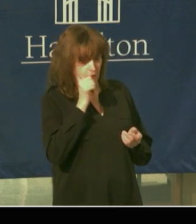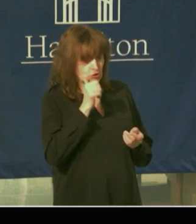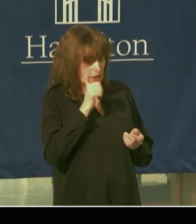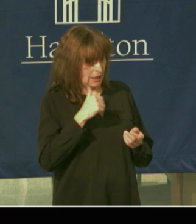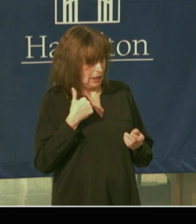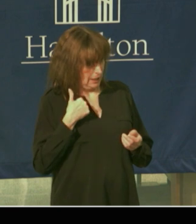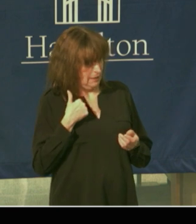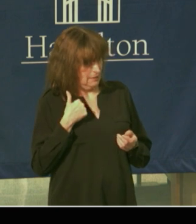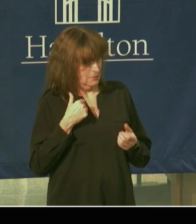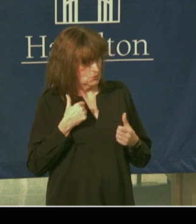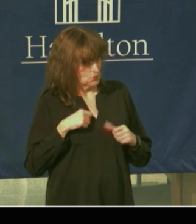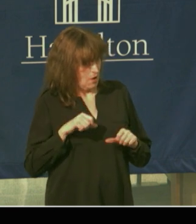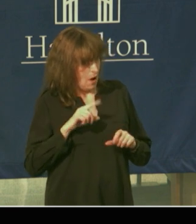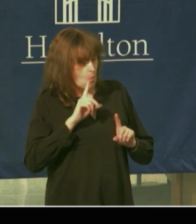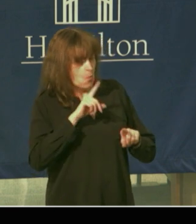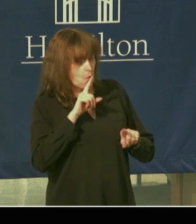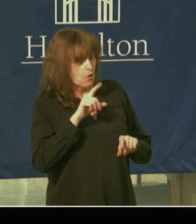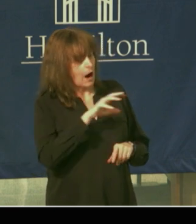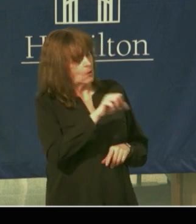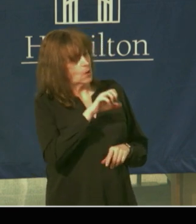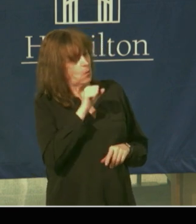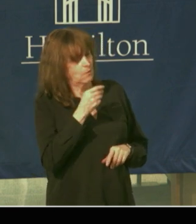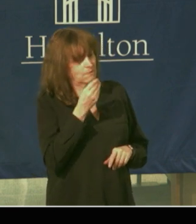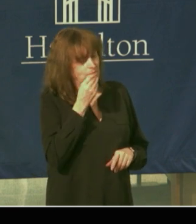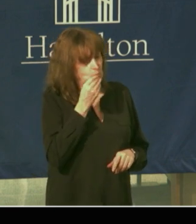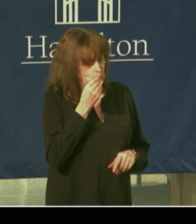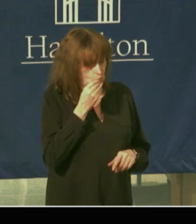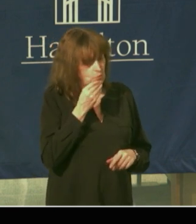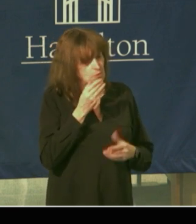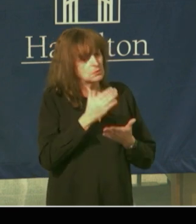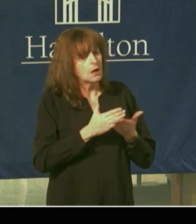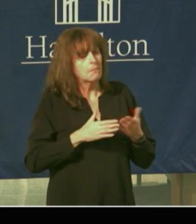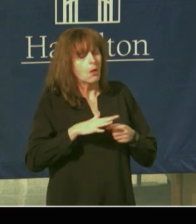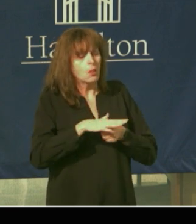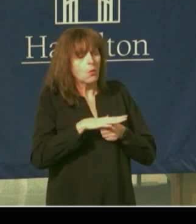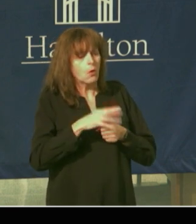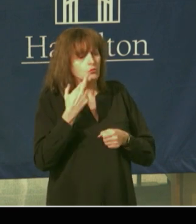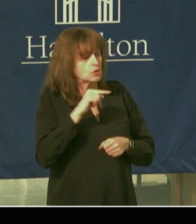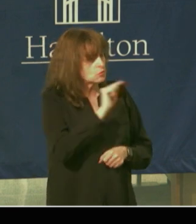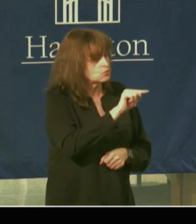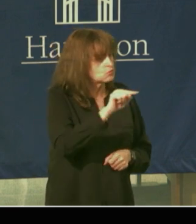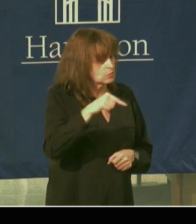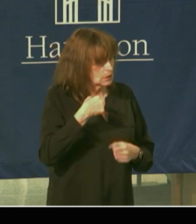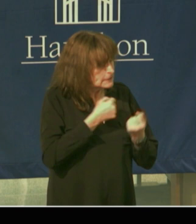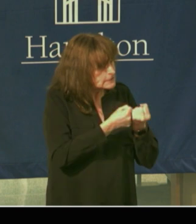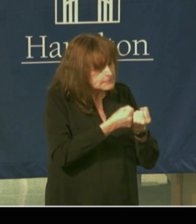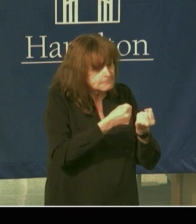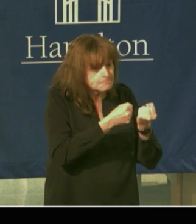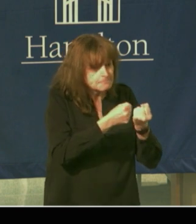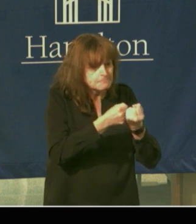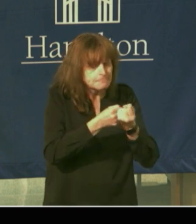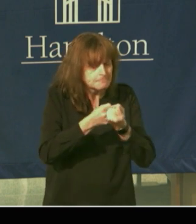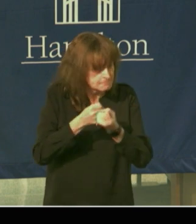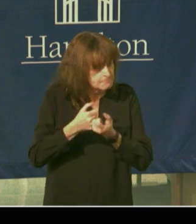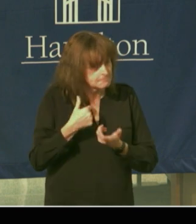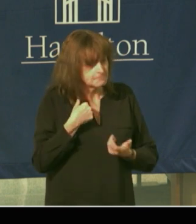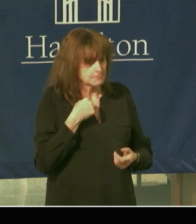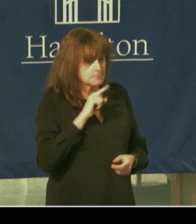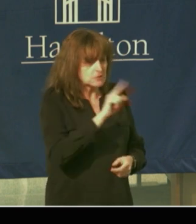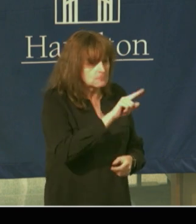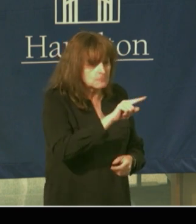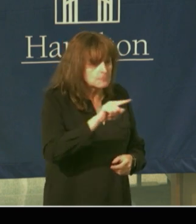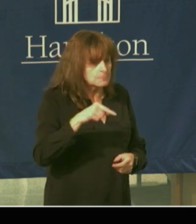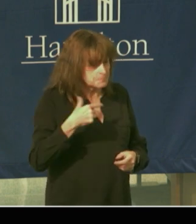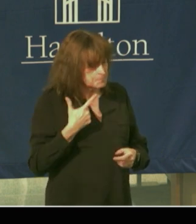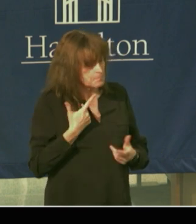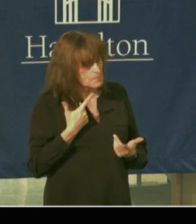ordering out, doing takeout from some of our local restaurants to help support them as they kind of work through these issues. So far, it's been